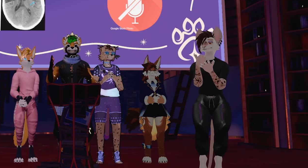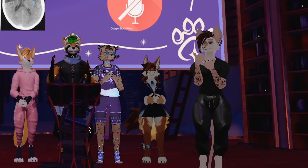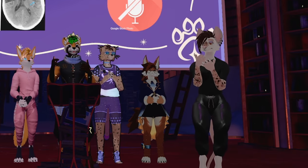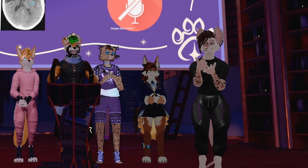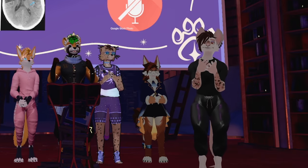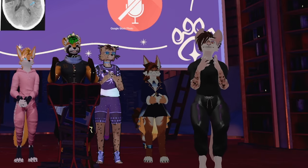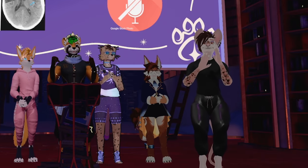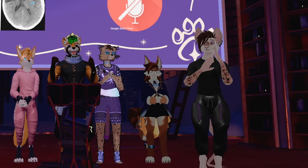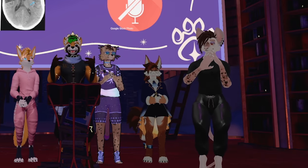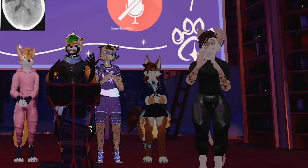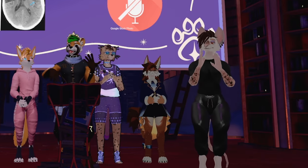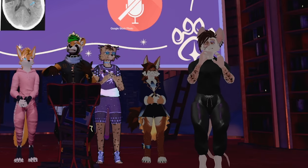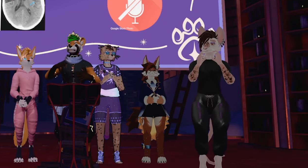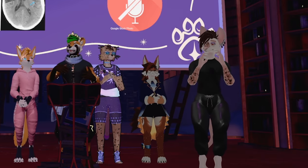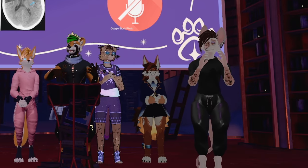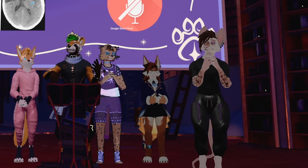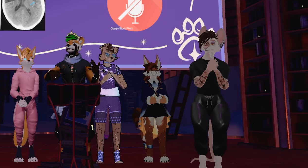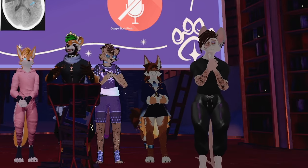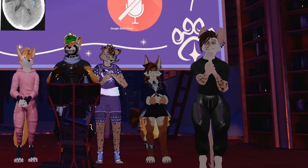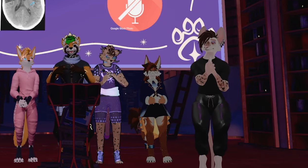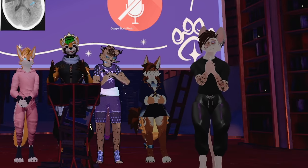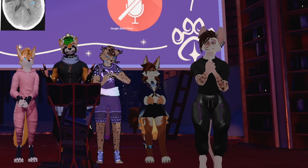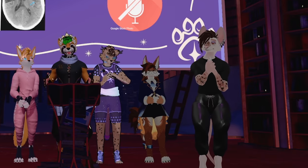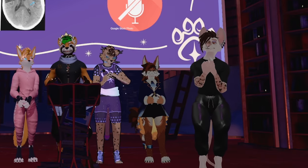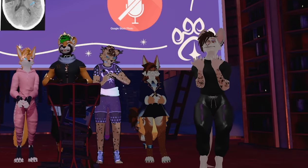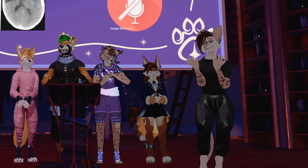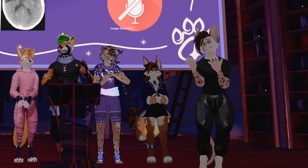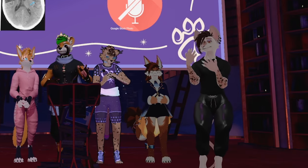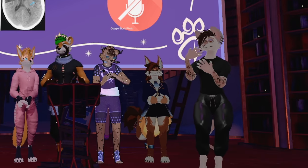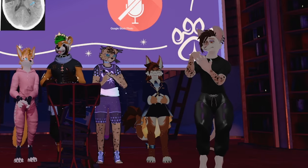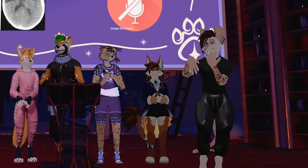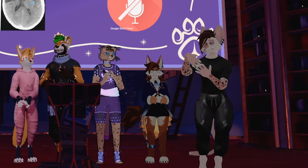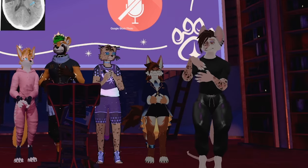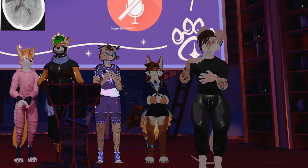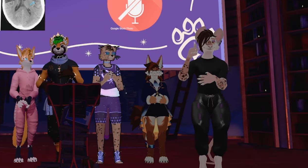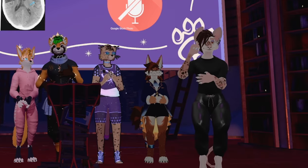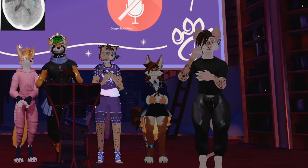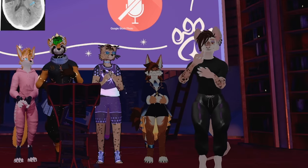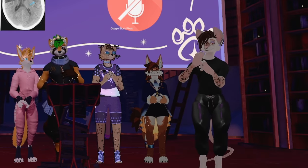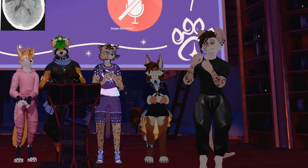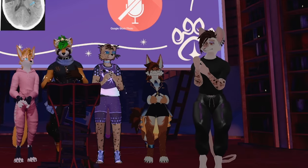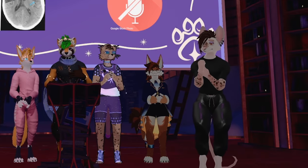some more interactions with the deaf community to learn more sign language, all that.